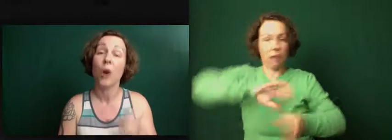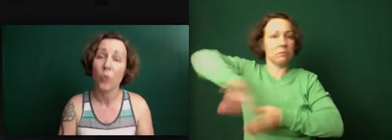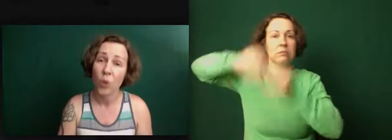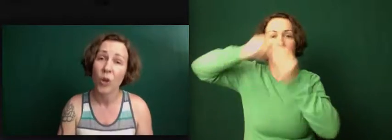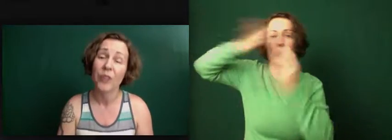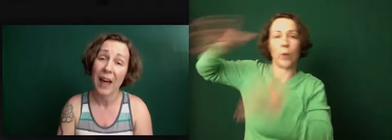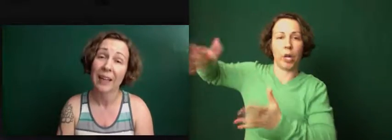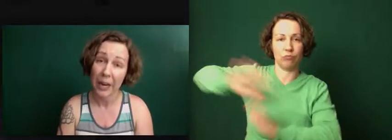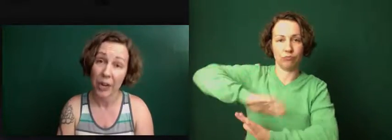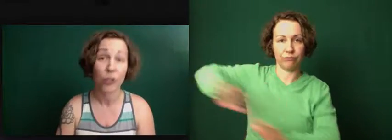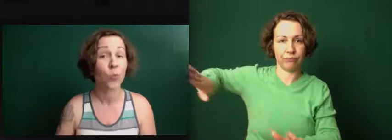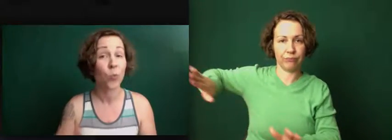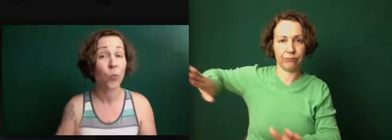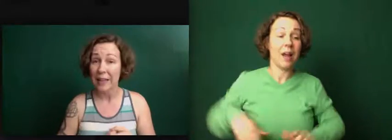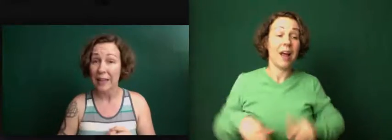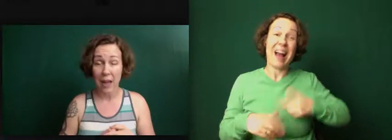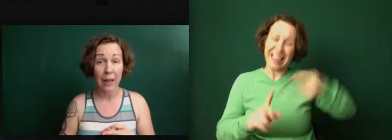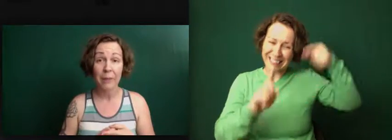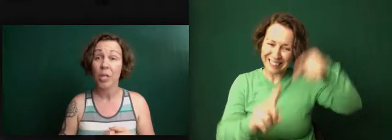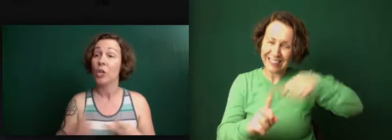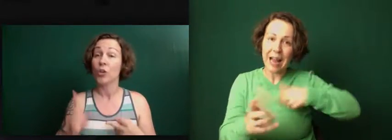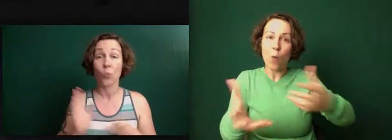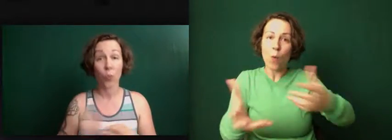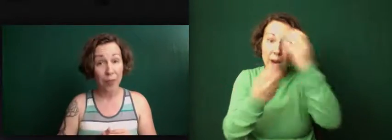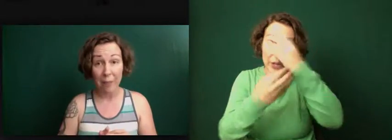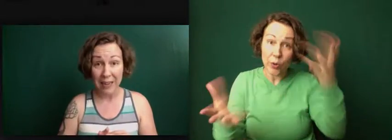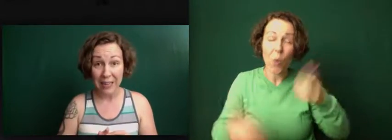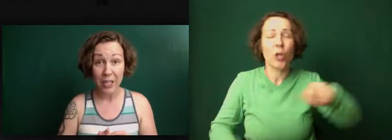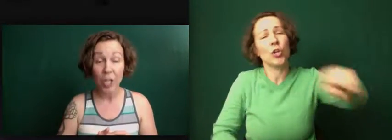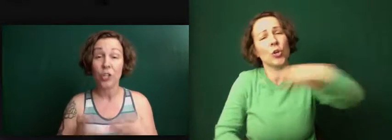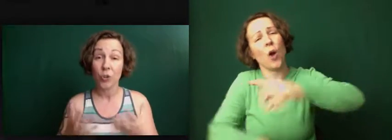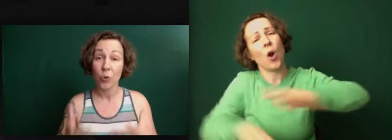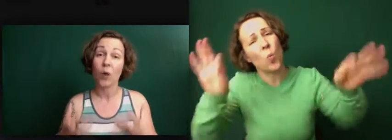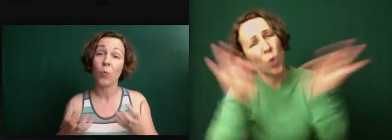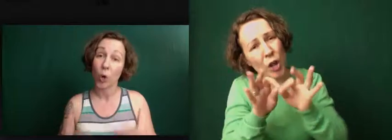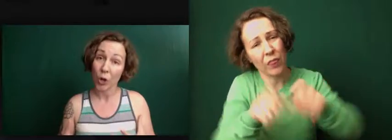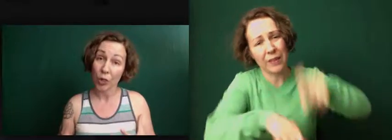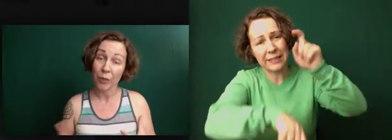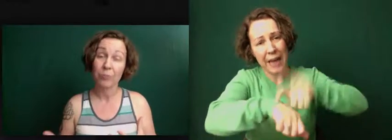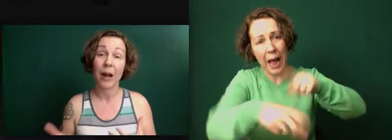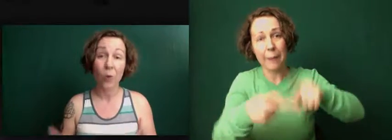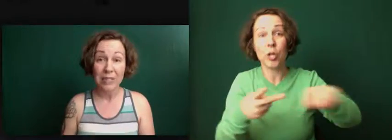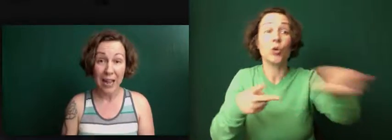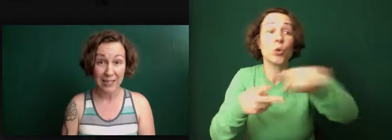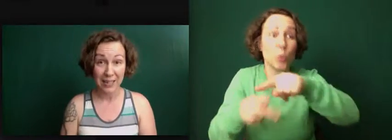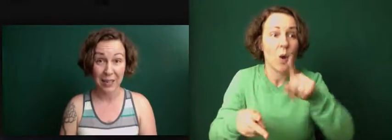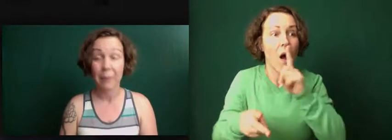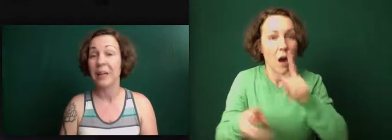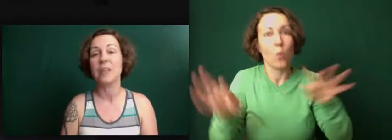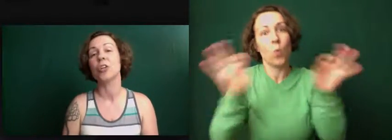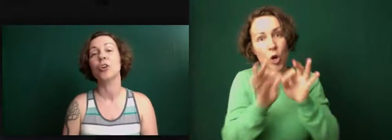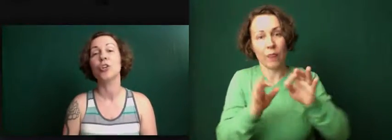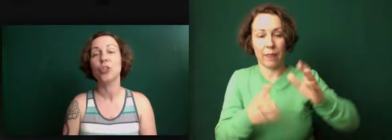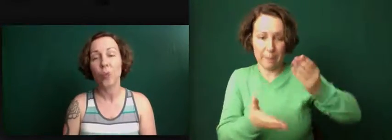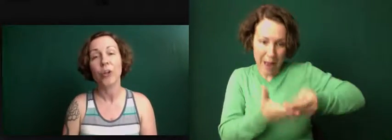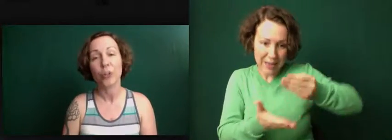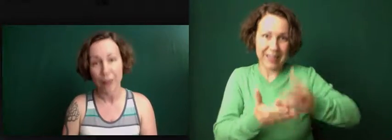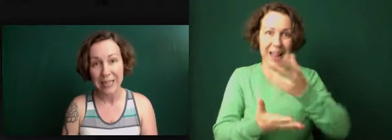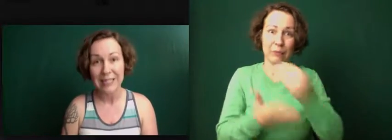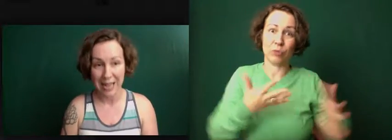know you are worth that care. You're worth that time. You're worth the money. You are worth prioritizing